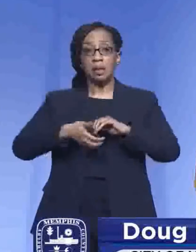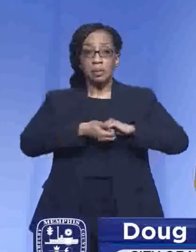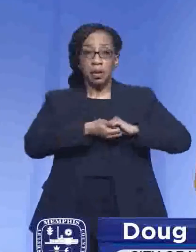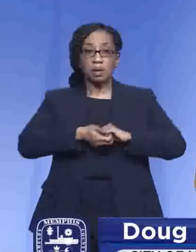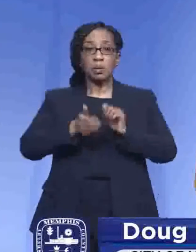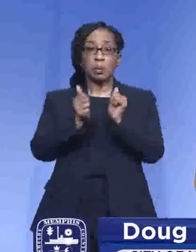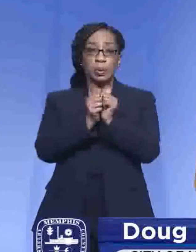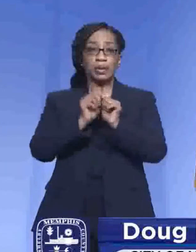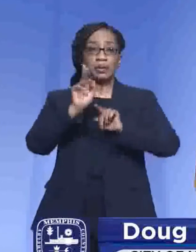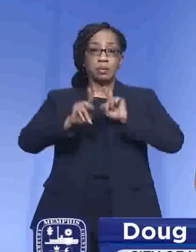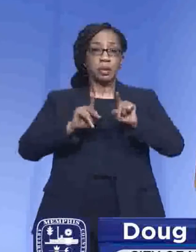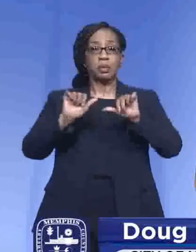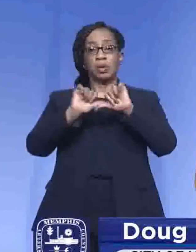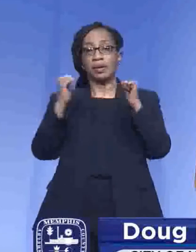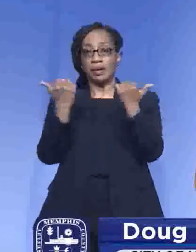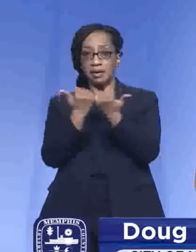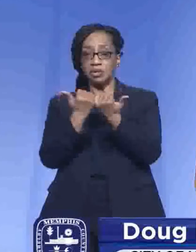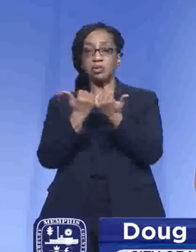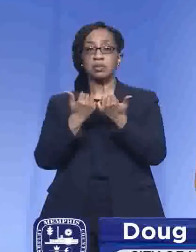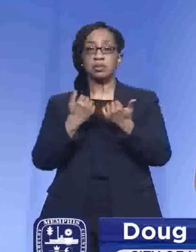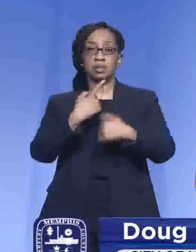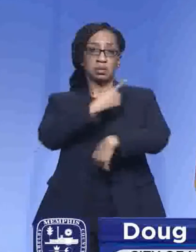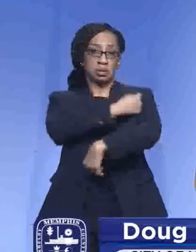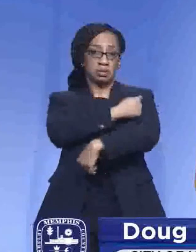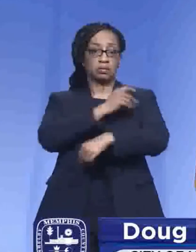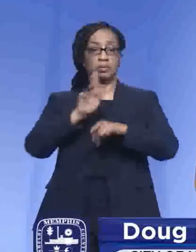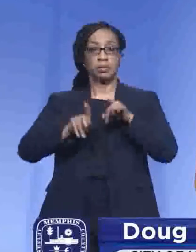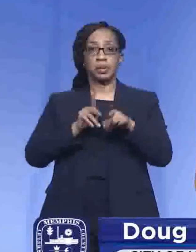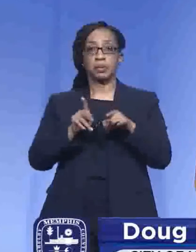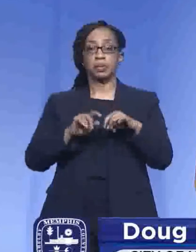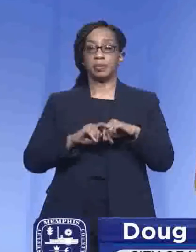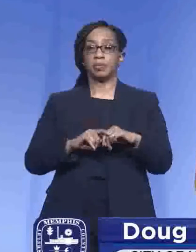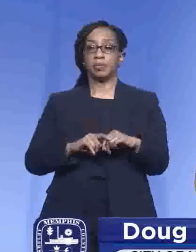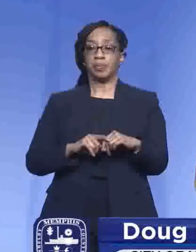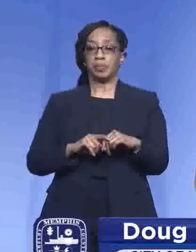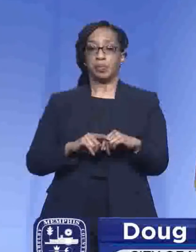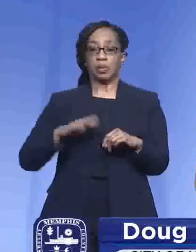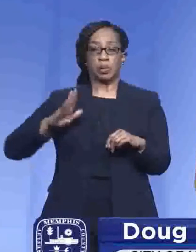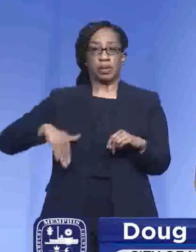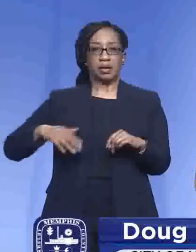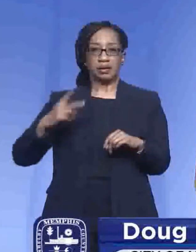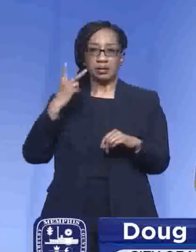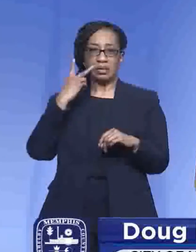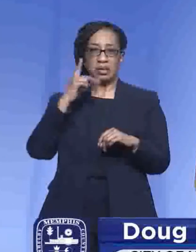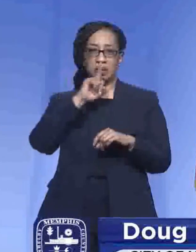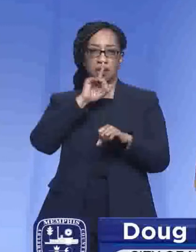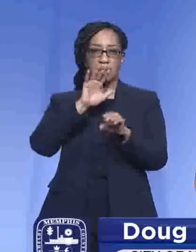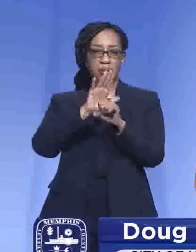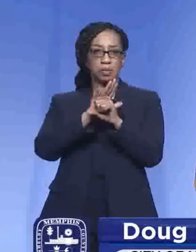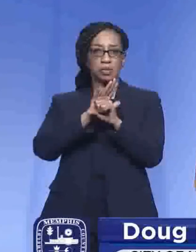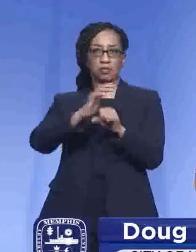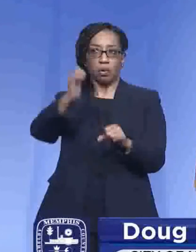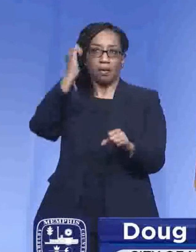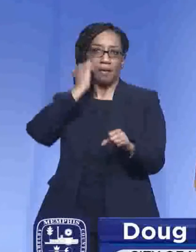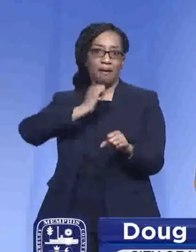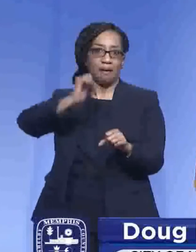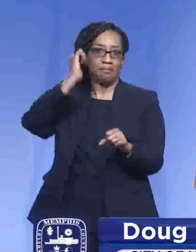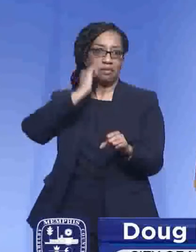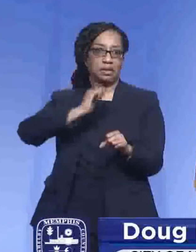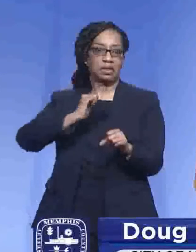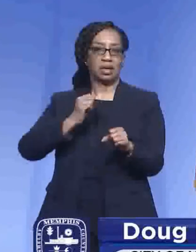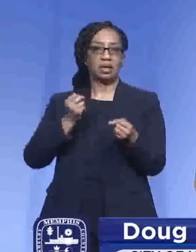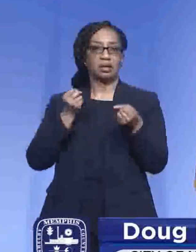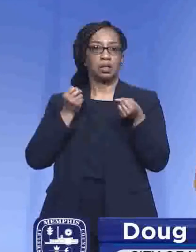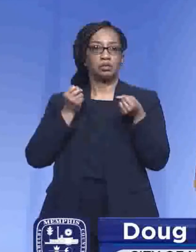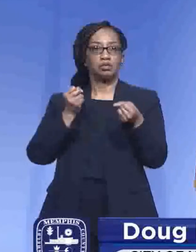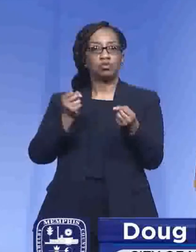public vaccinations. We have not yet seen a commitment for everyday drive-through